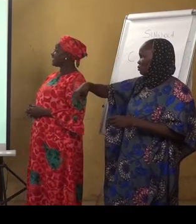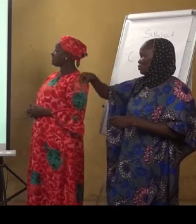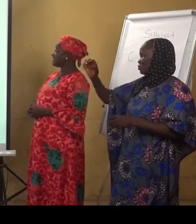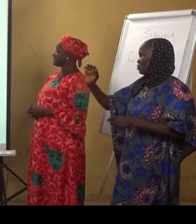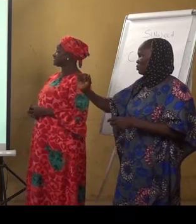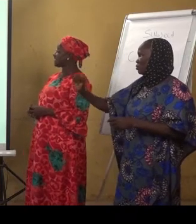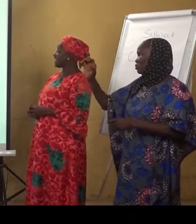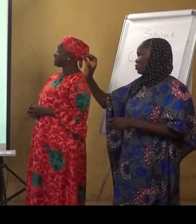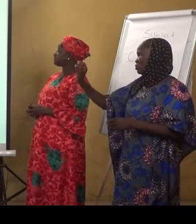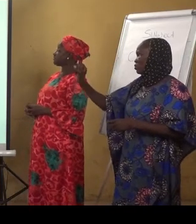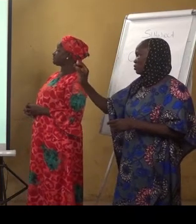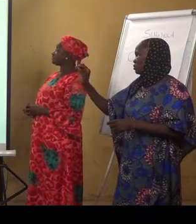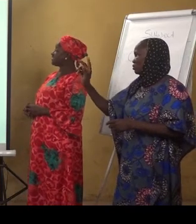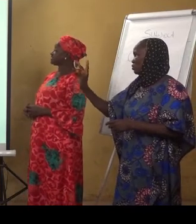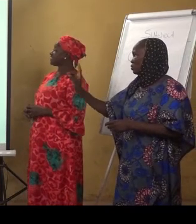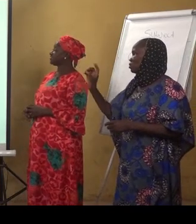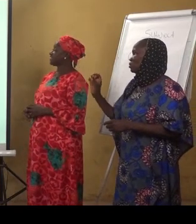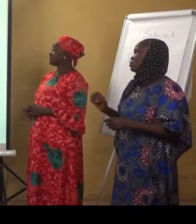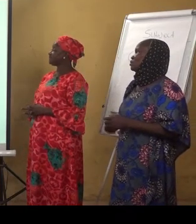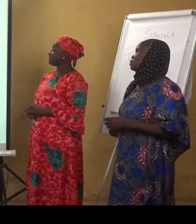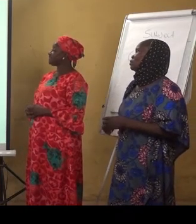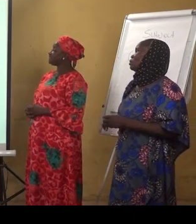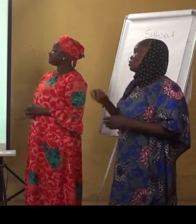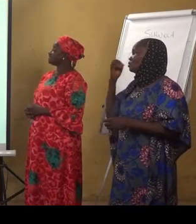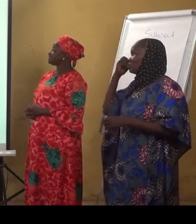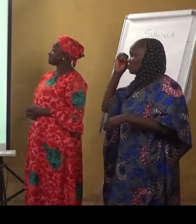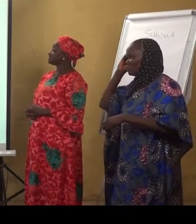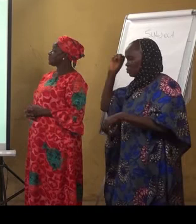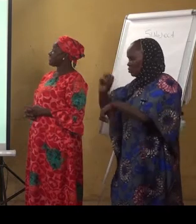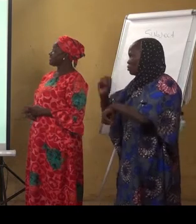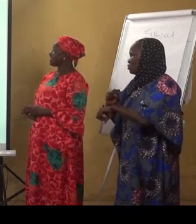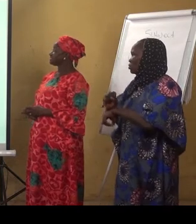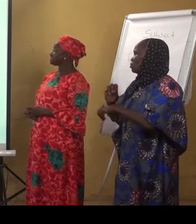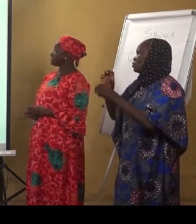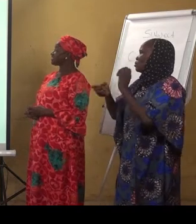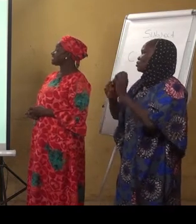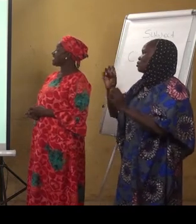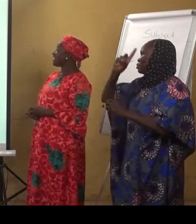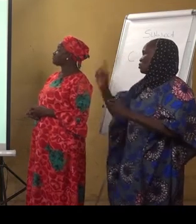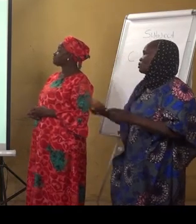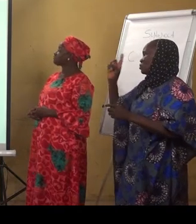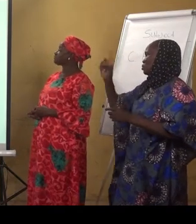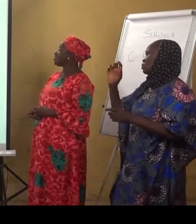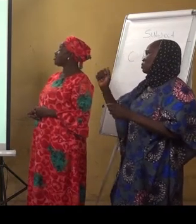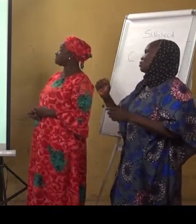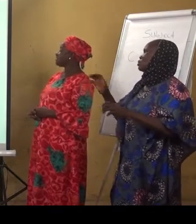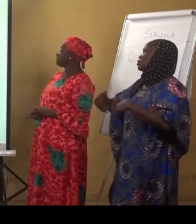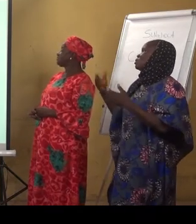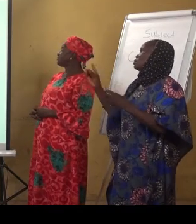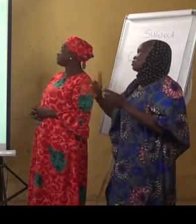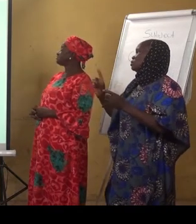The assignment that I have for you students out there, question 1A says, how did